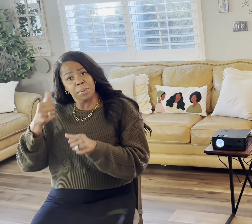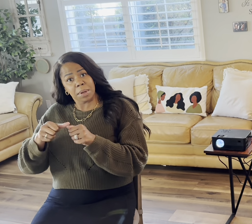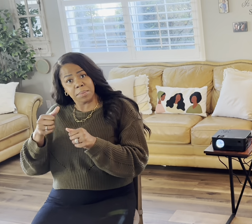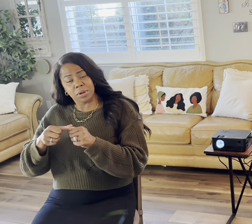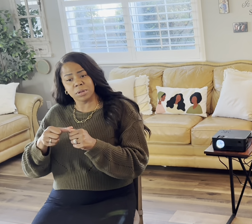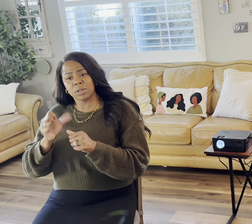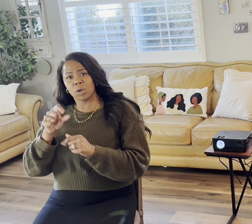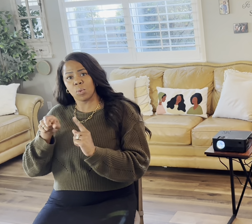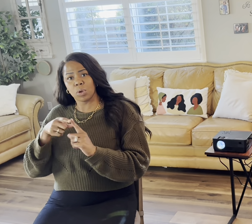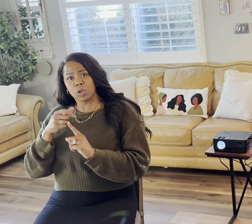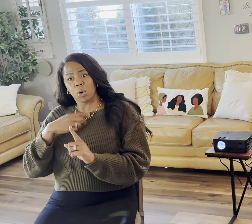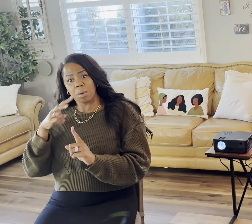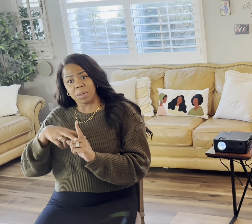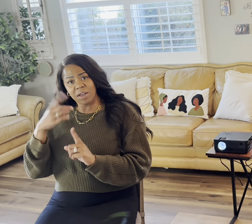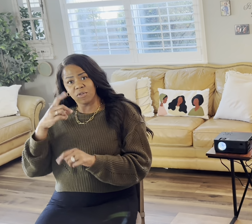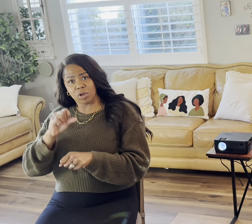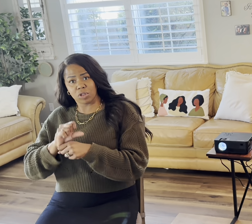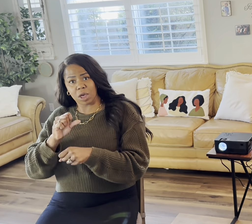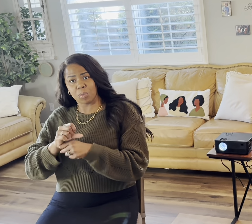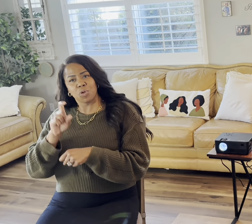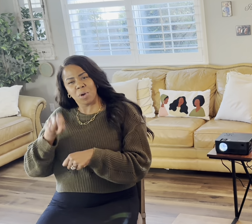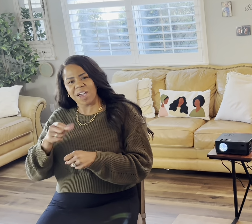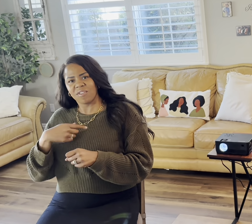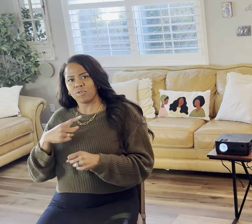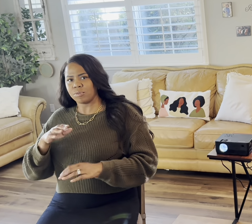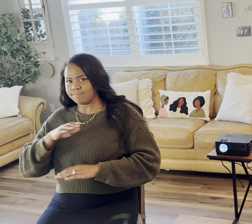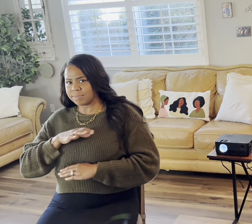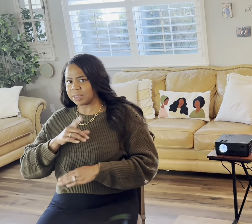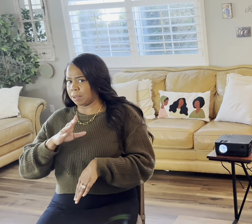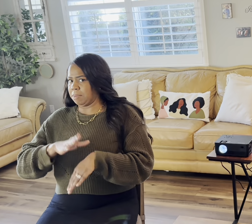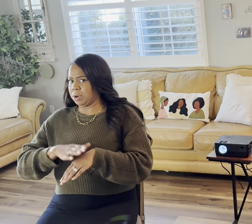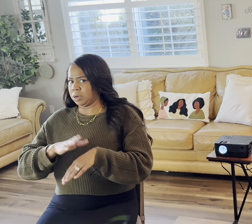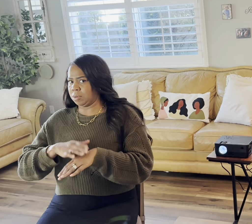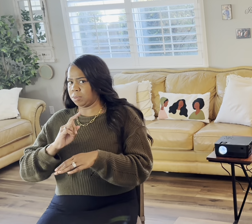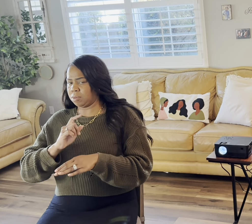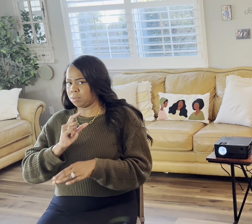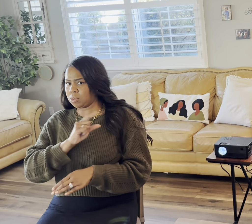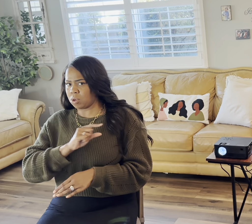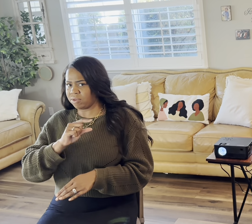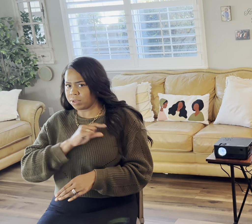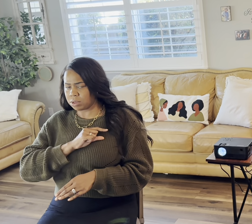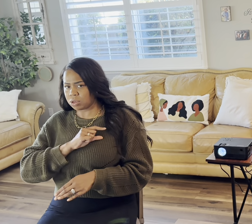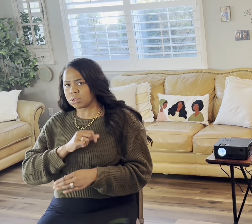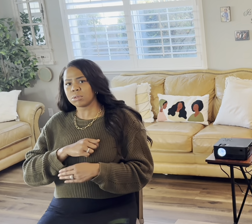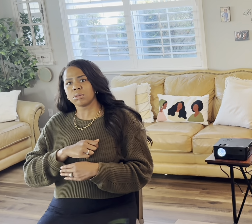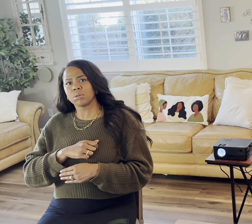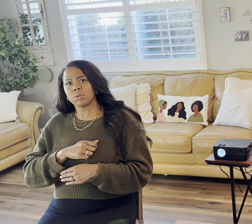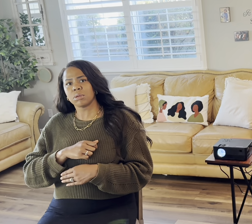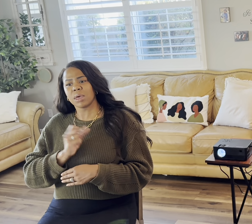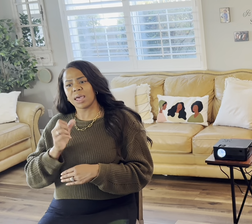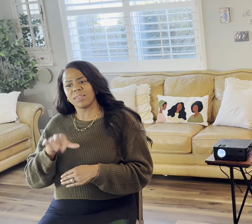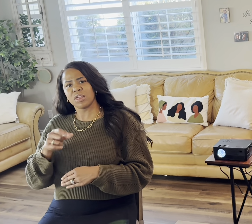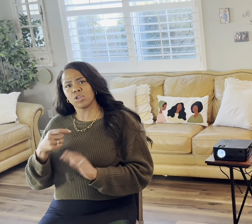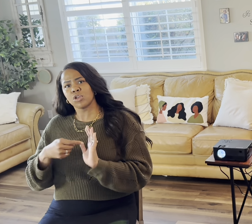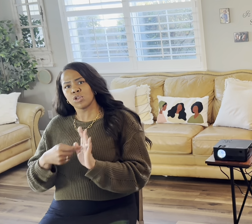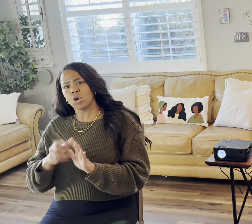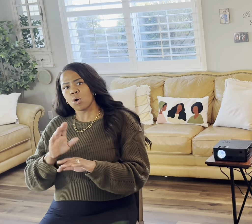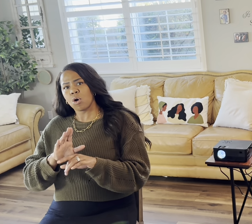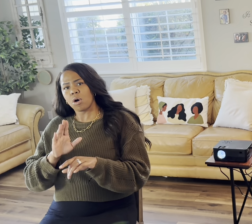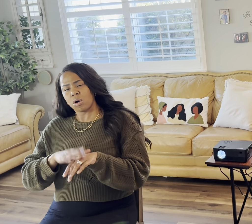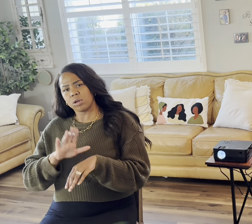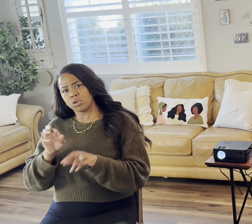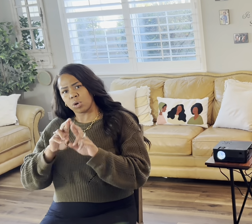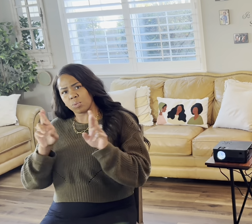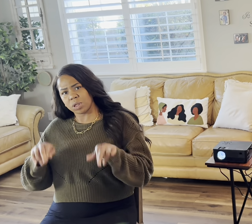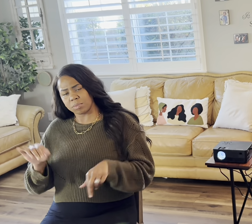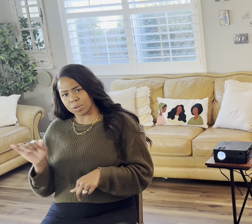applying for a job, you must meet the minimum qualifications, which should also reflect on your resume. Many